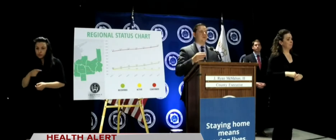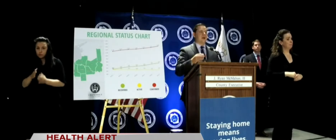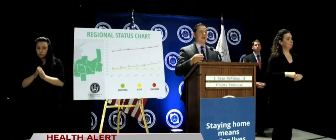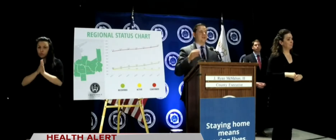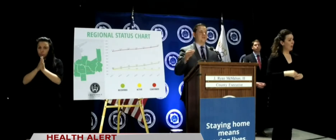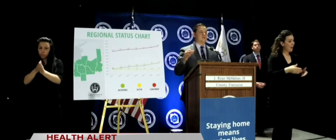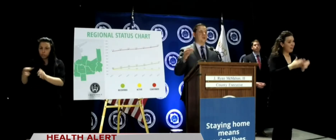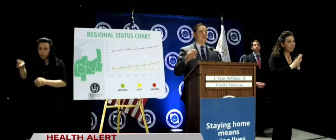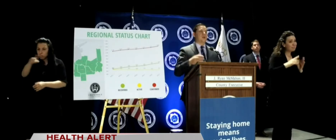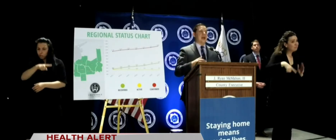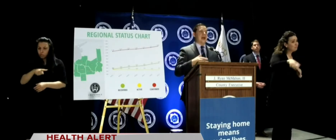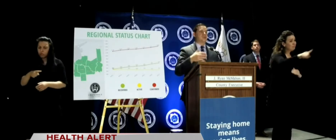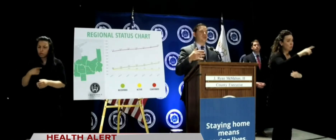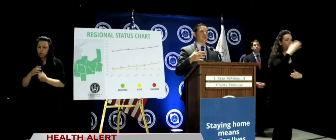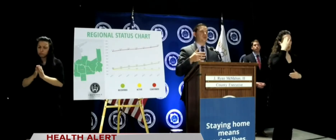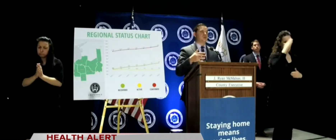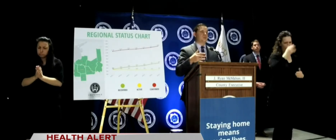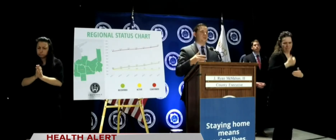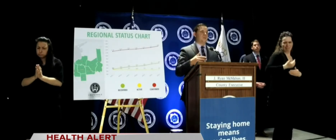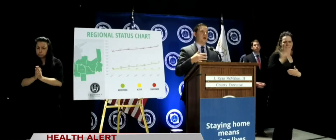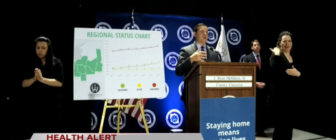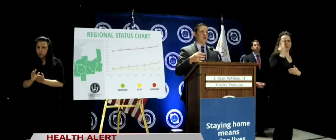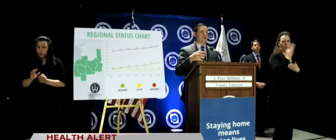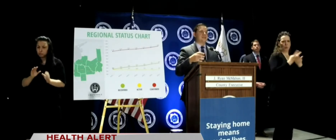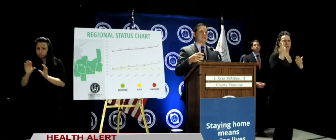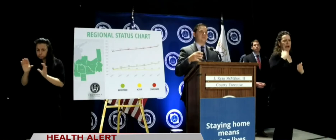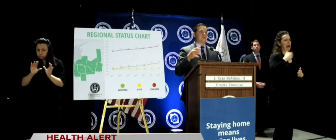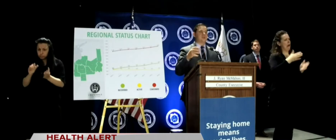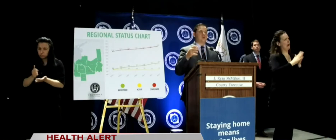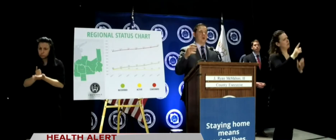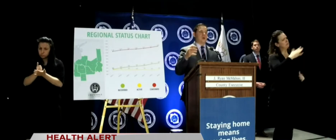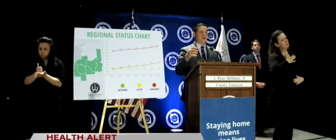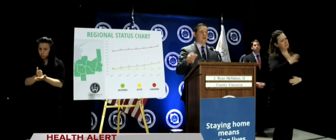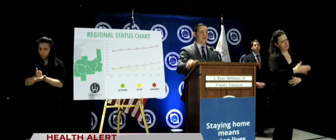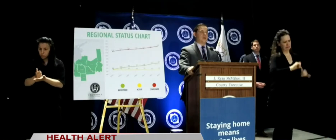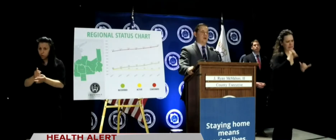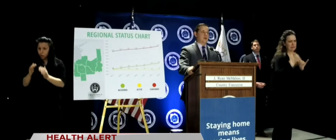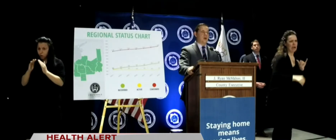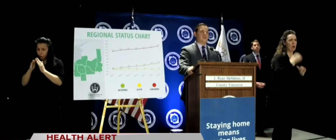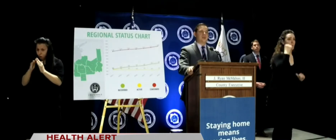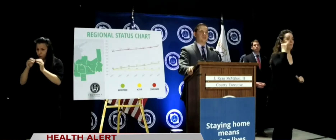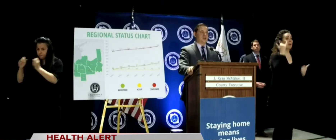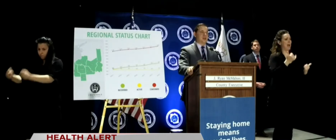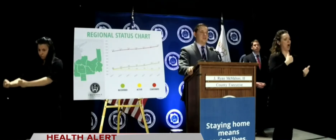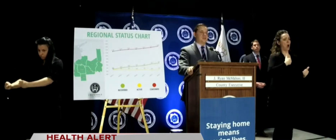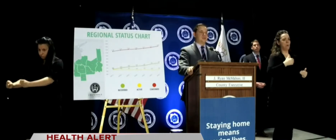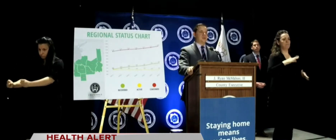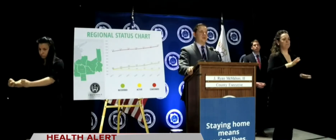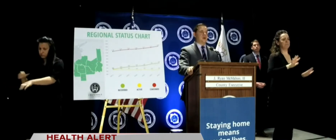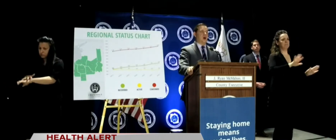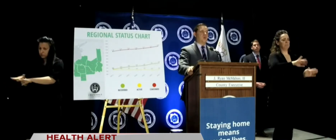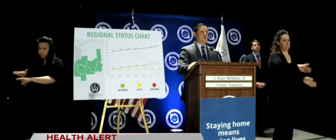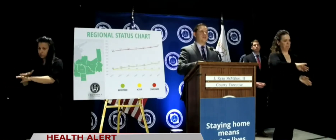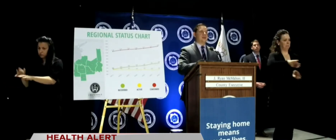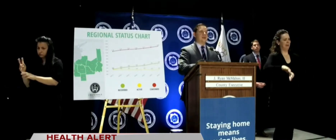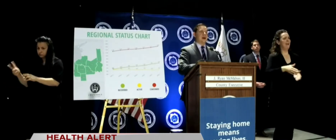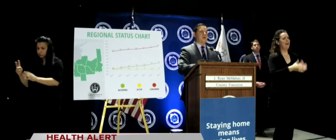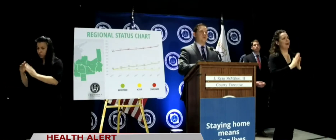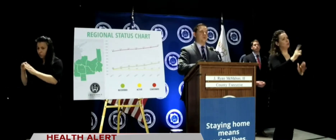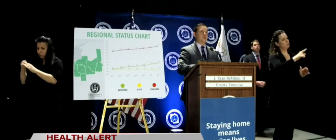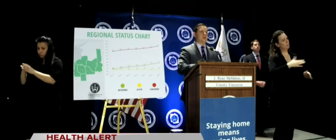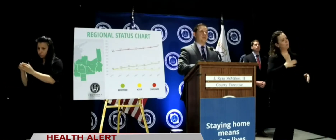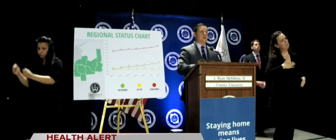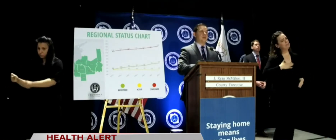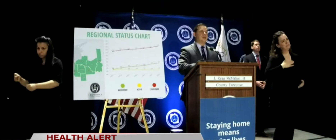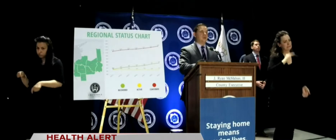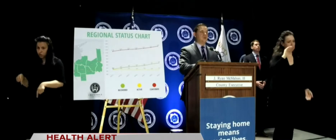gave directives. We asked you to be part of our team in this struggle. Nothing has changed. All we're saying now is